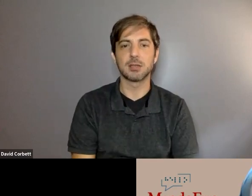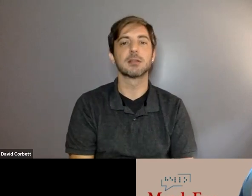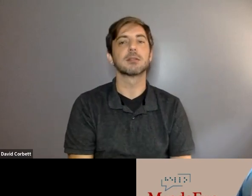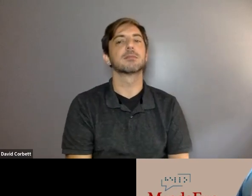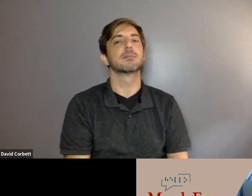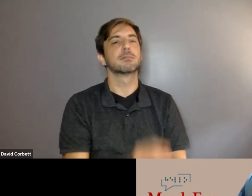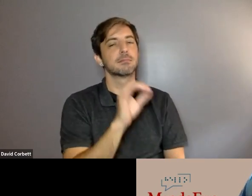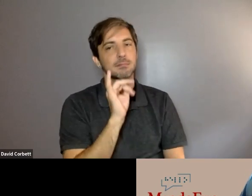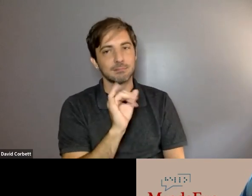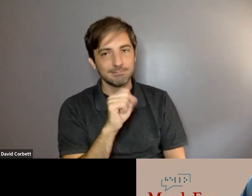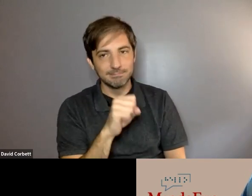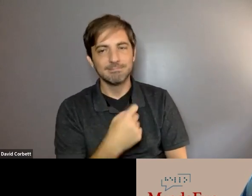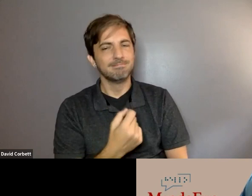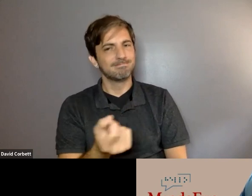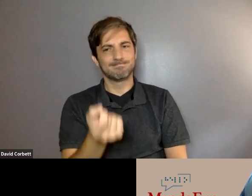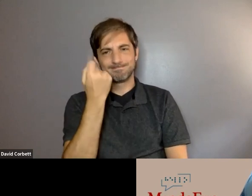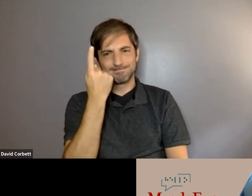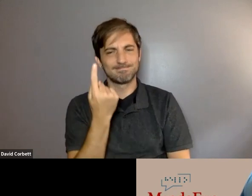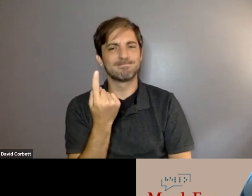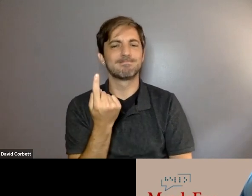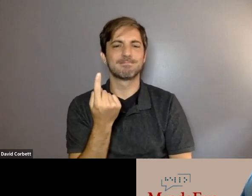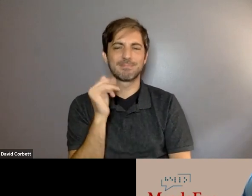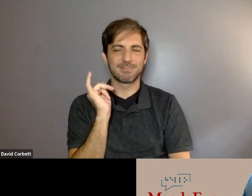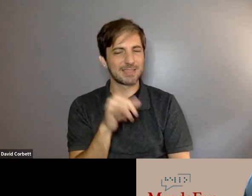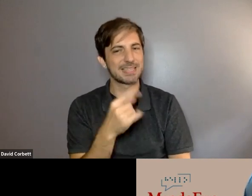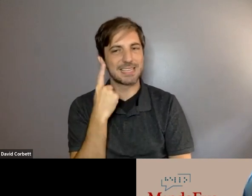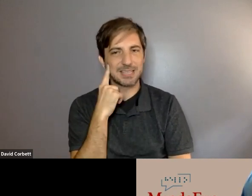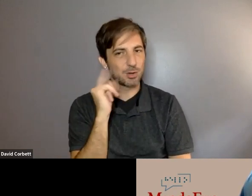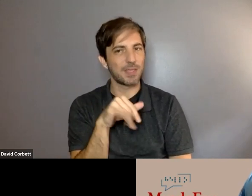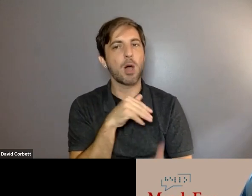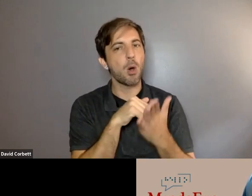totally get that. We, you know, that's the feedback that we get a lot. And some of